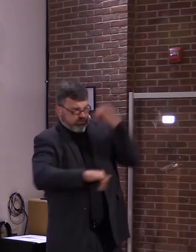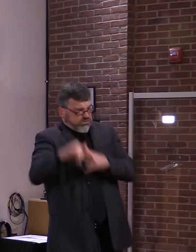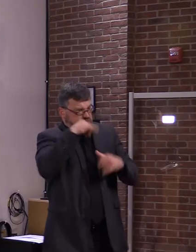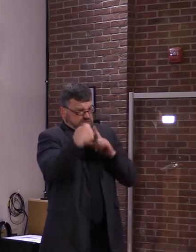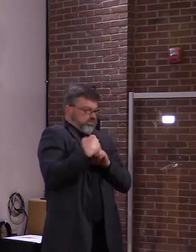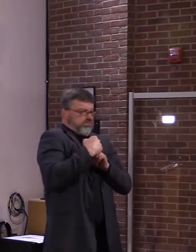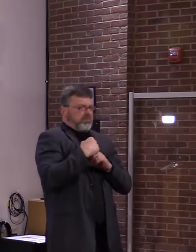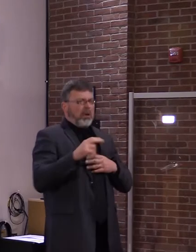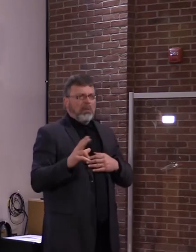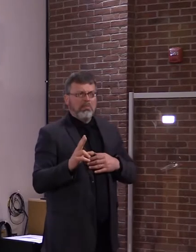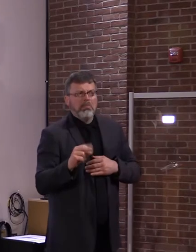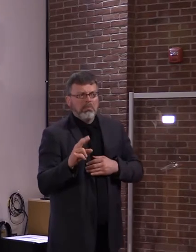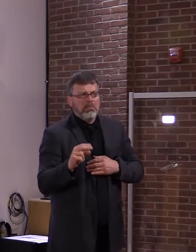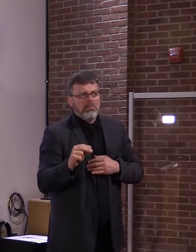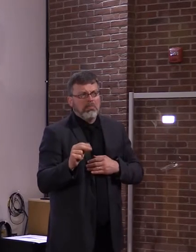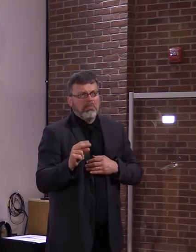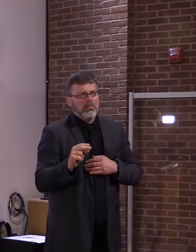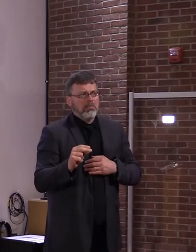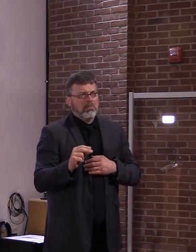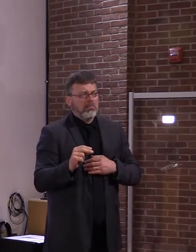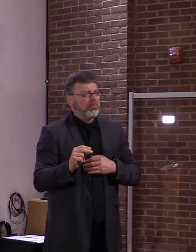I can't really give you an